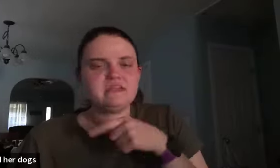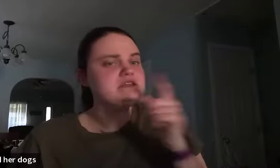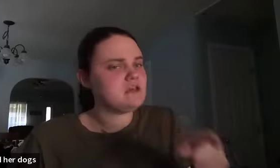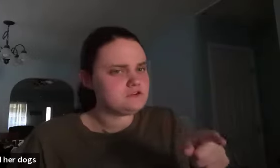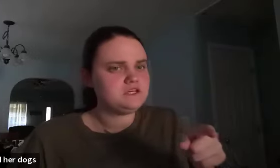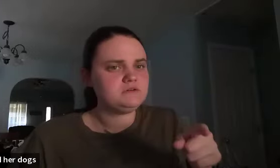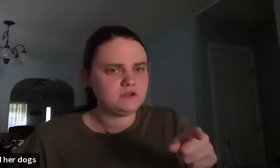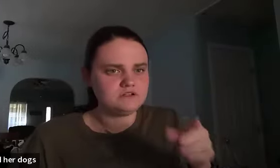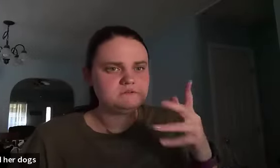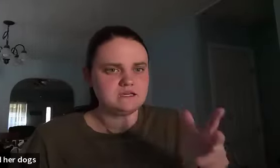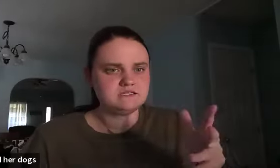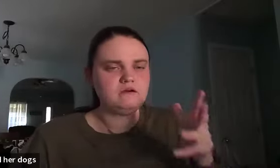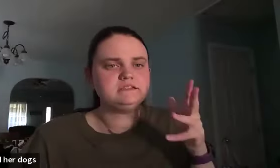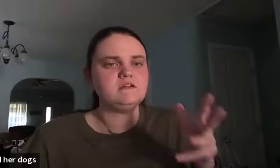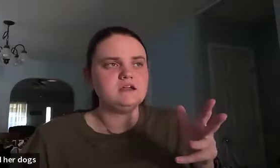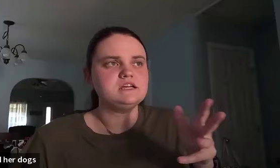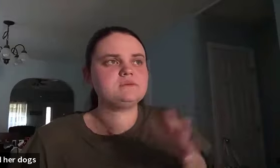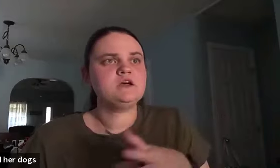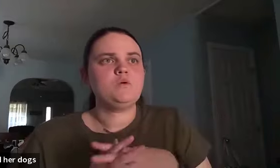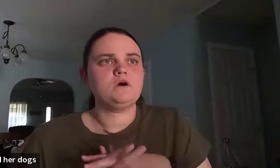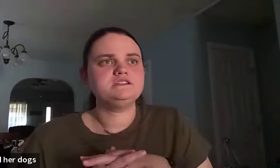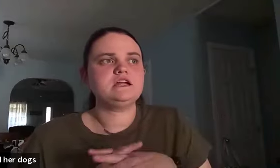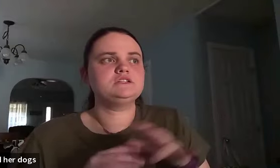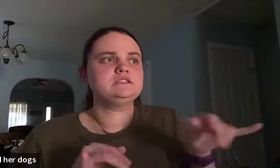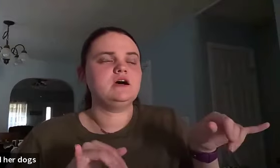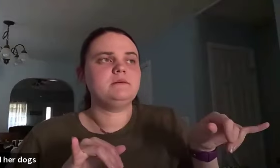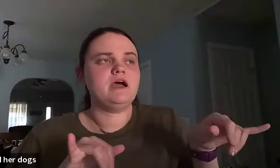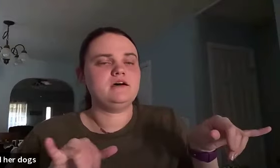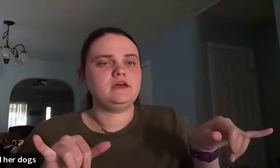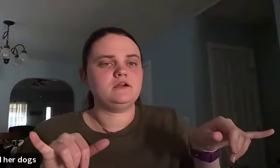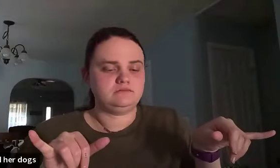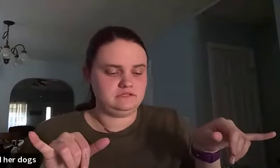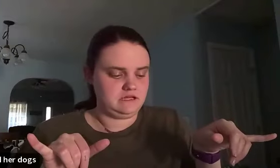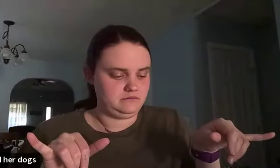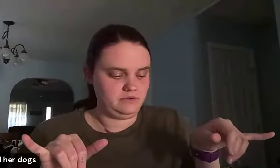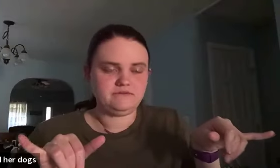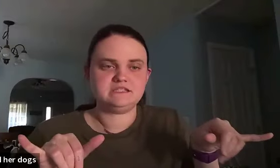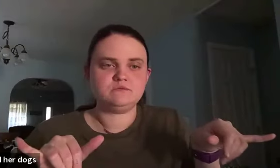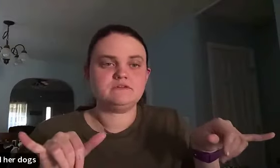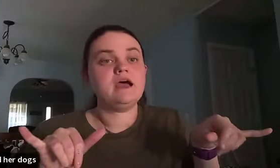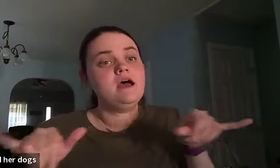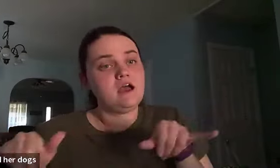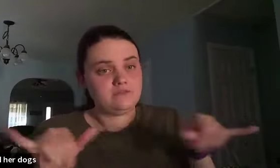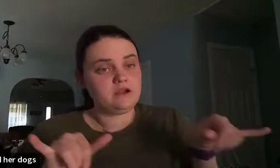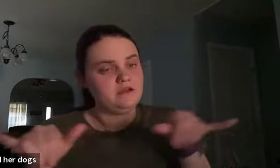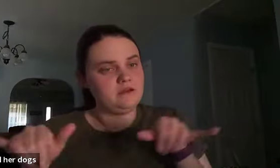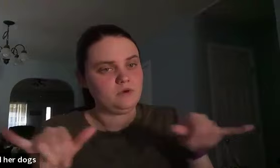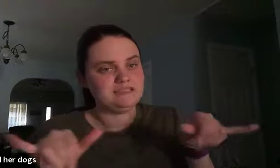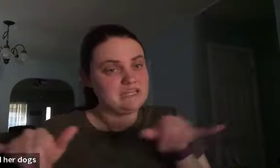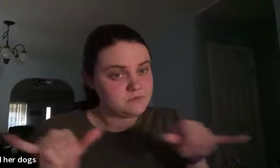That is another thing you'll notice with ASL is a lot of times words that are I don't know the fancy word for that are synonyms